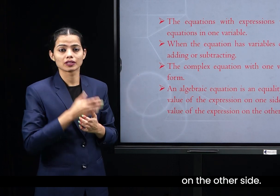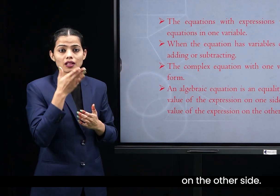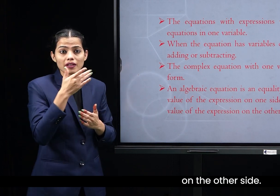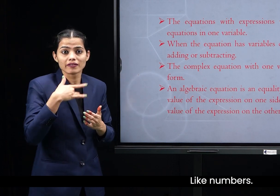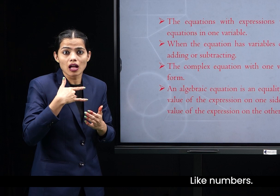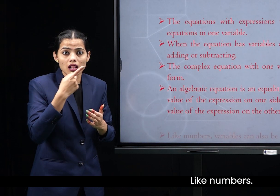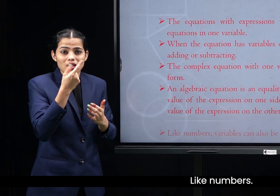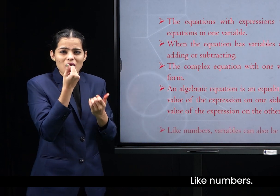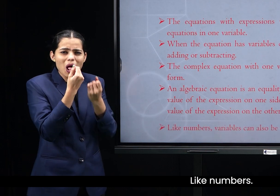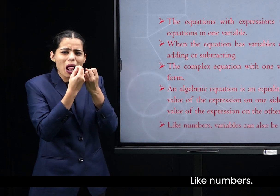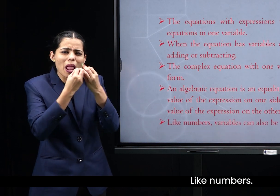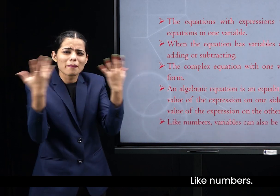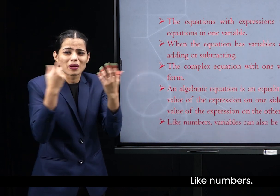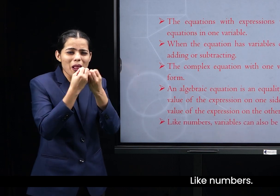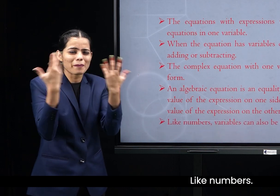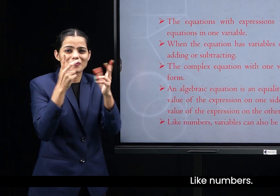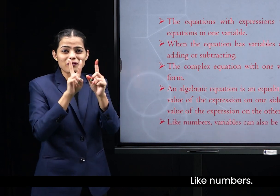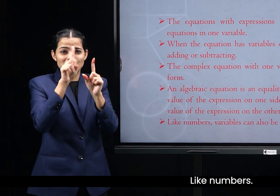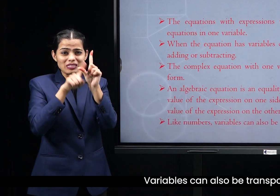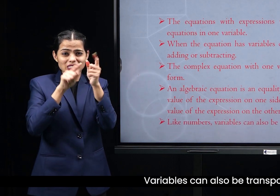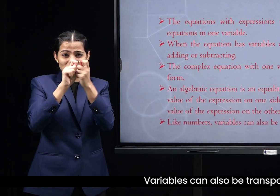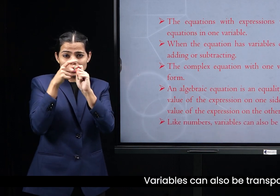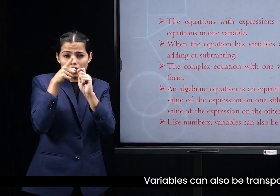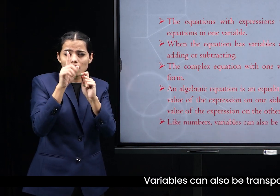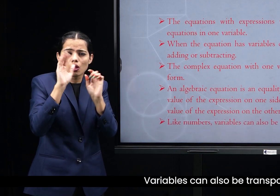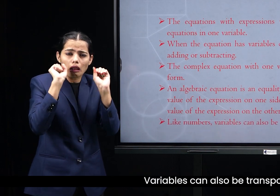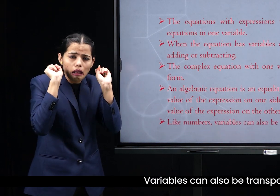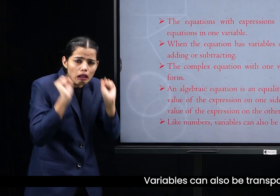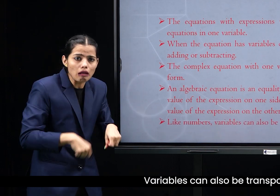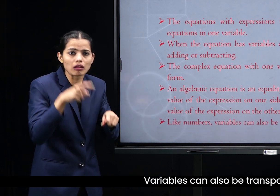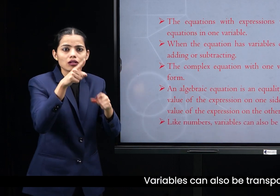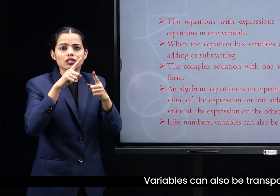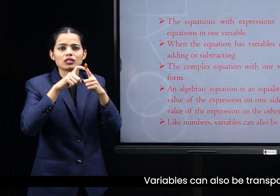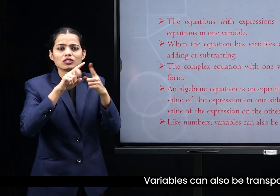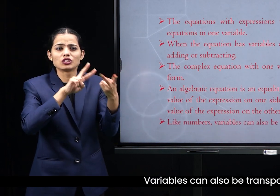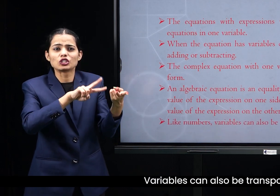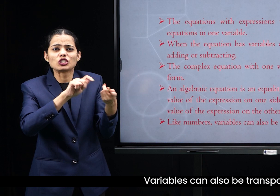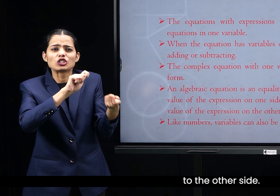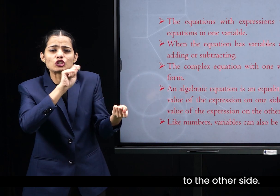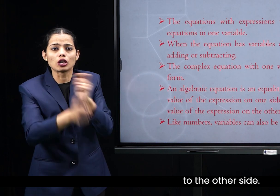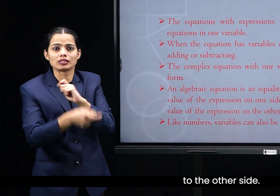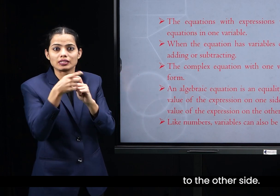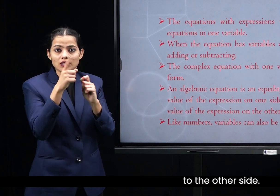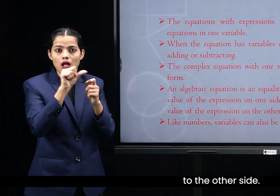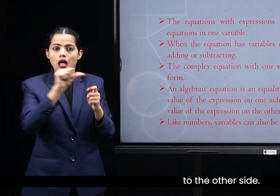Like numbers, variables can also be transposed to the other side.